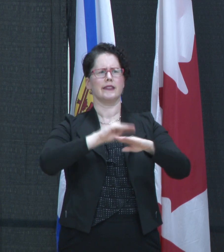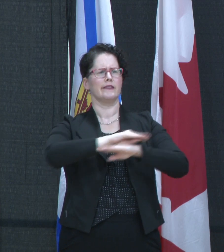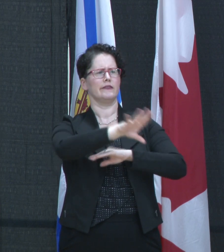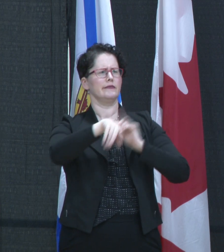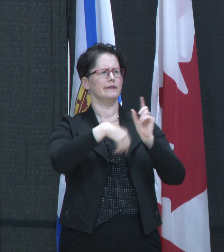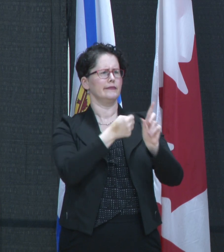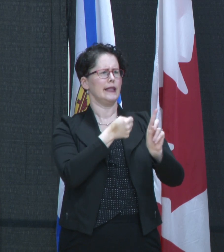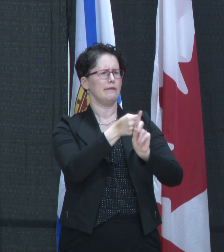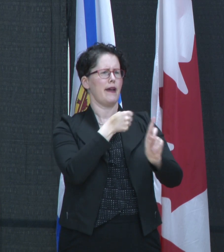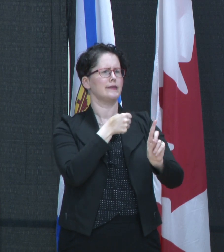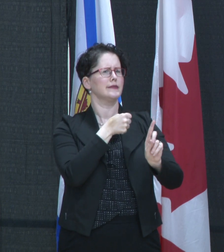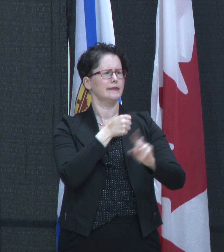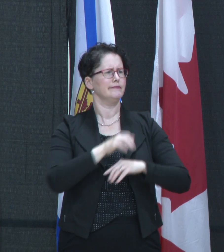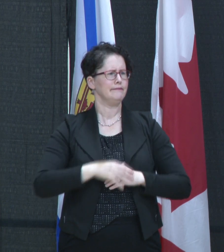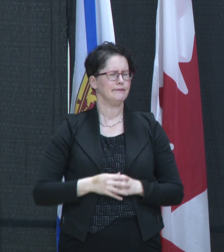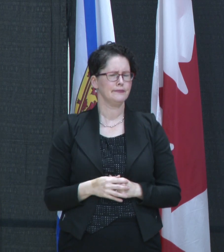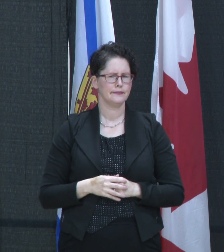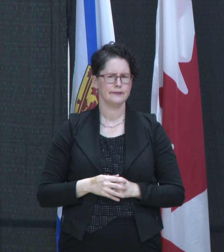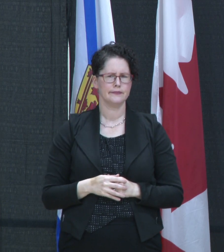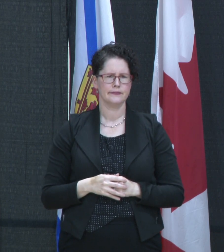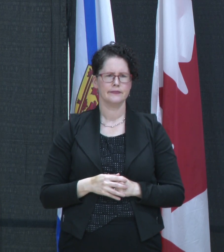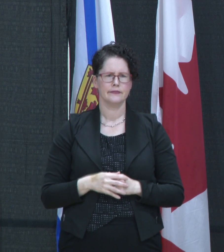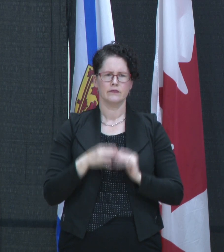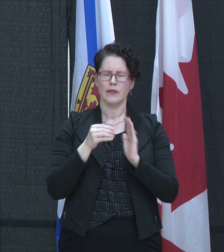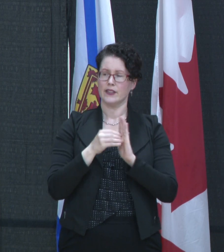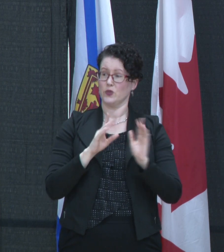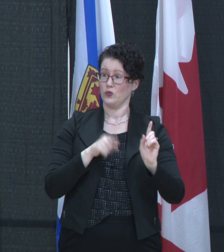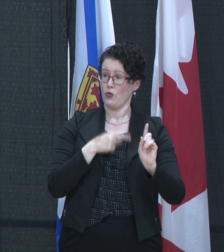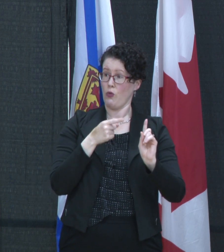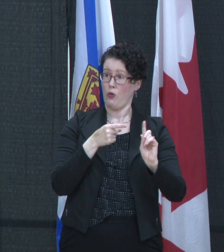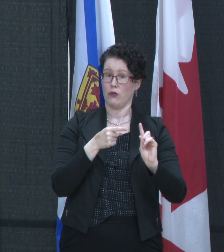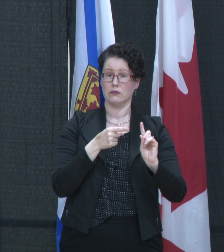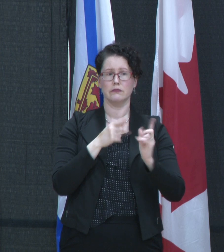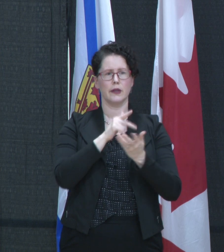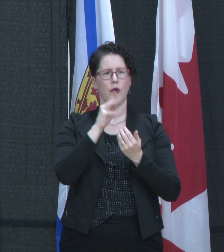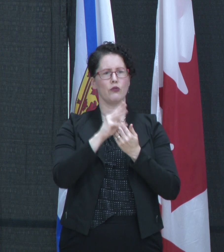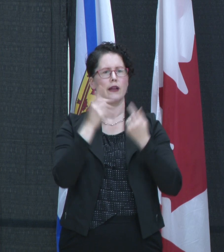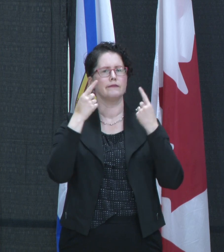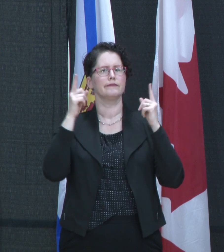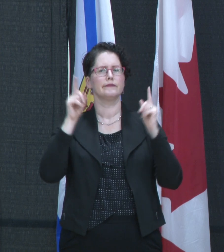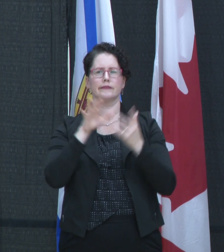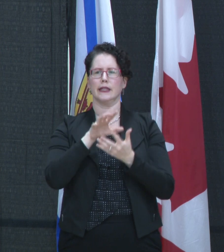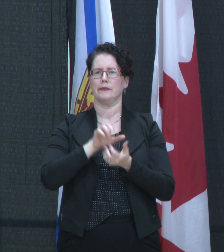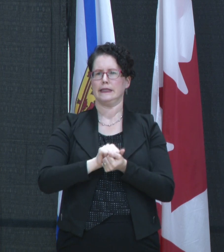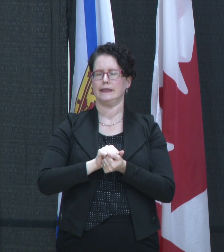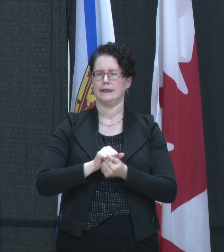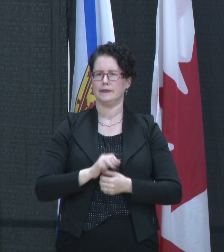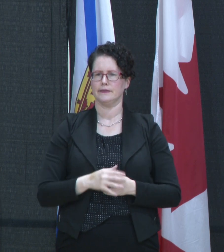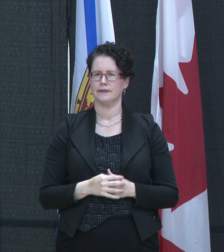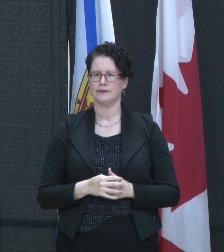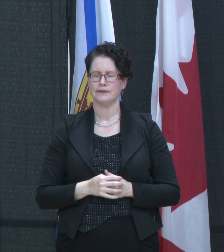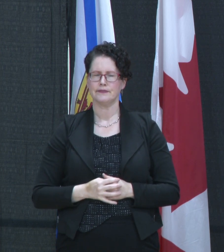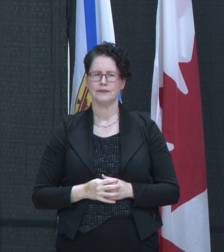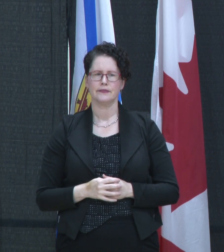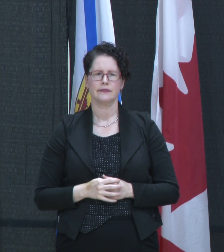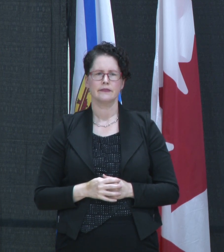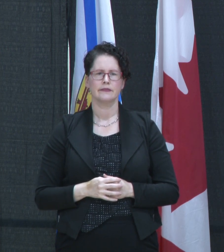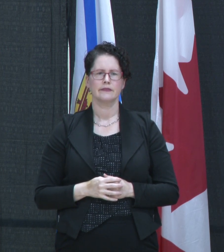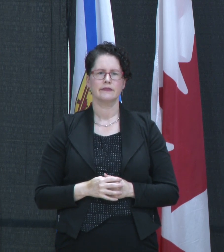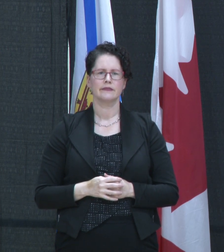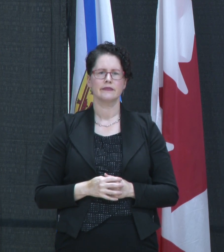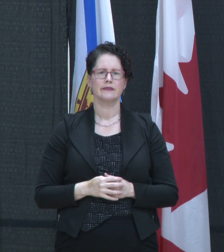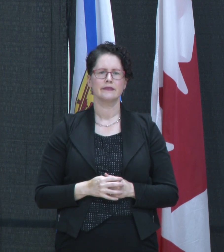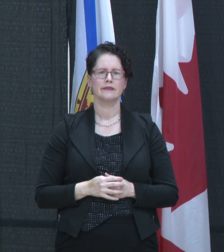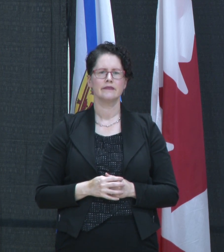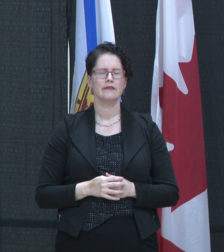them as they're working towards completion of their programs. But graduates, there's one example in